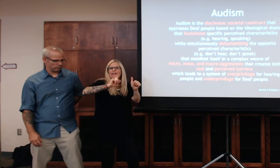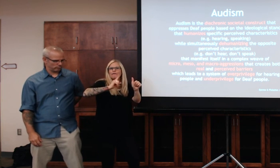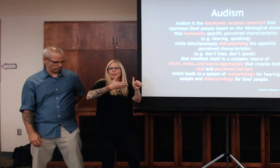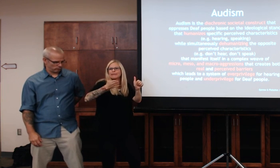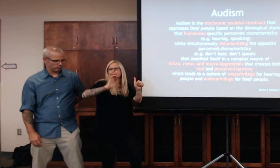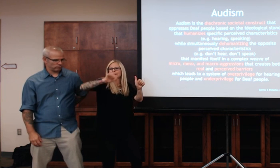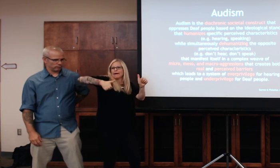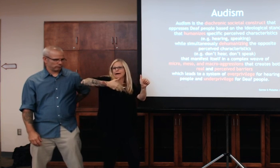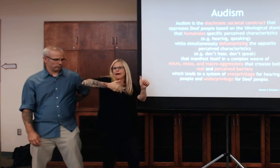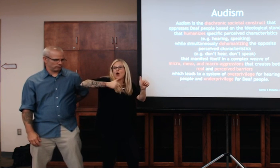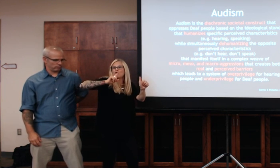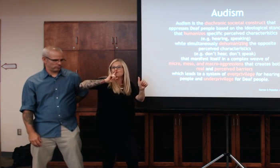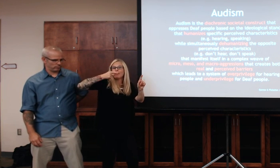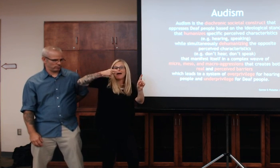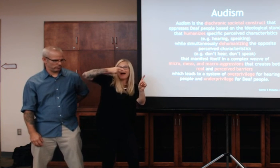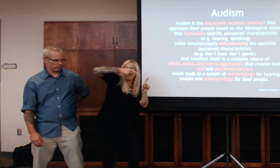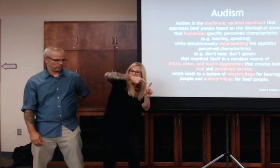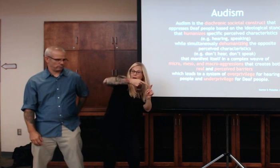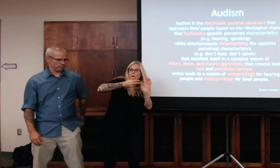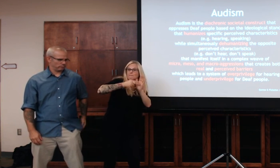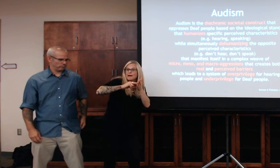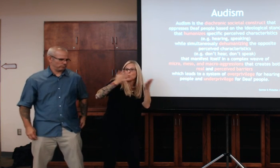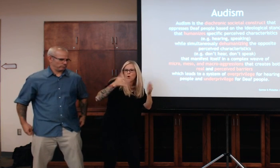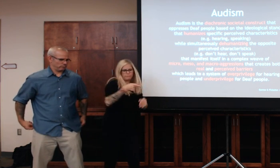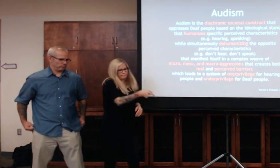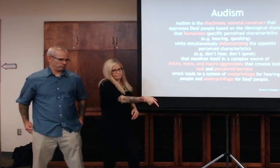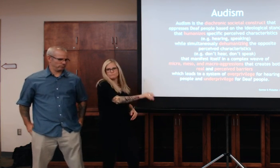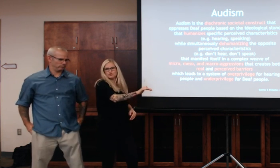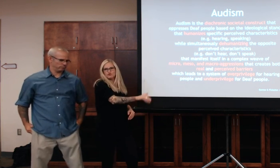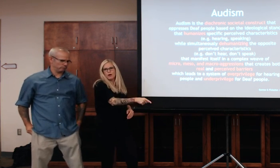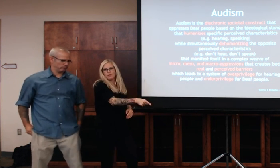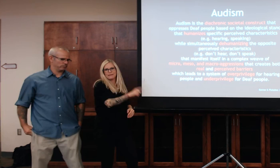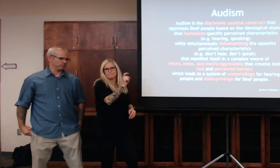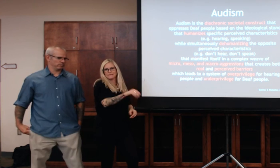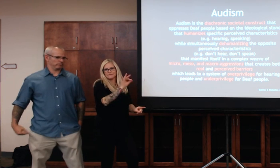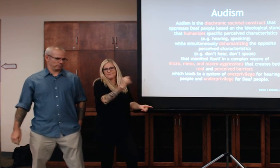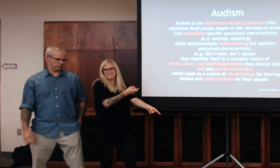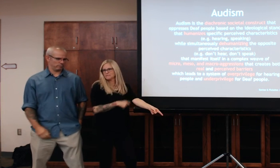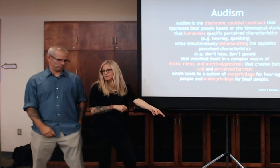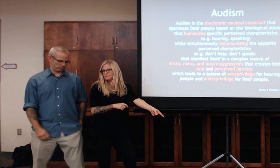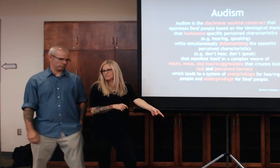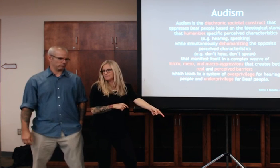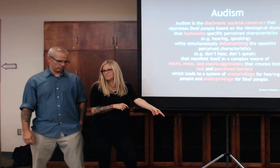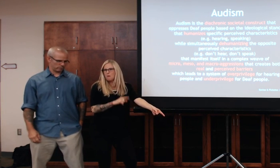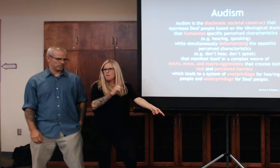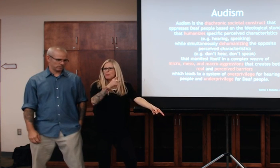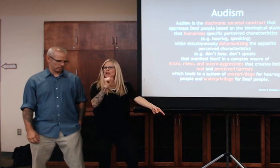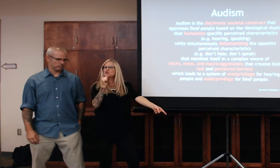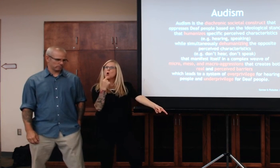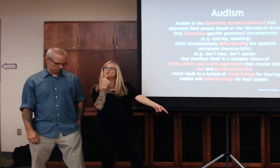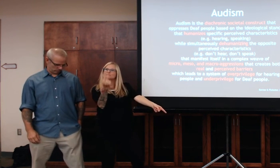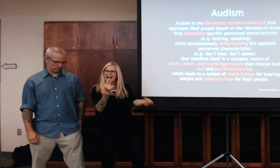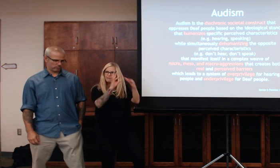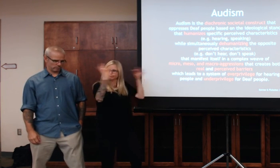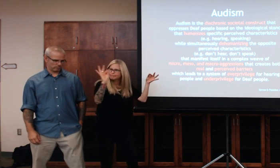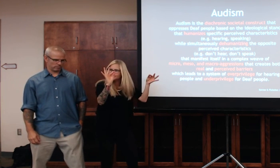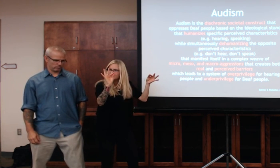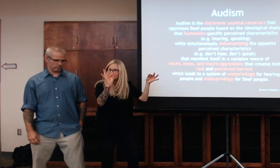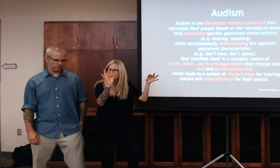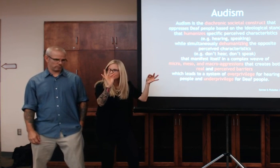have different legislation backing it up. They just mean that this child is something that's broken. They don't actually